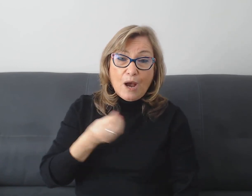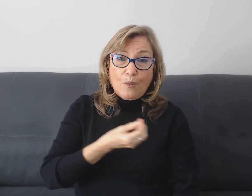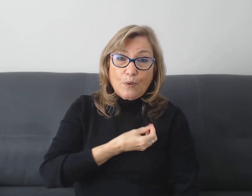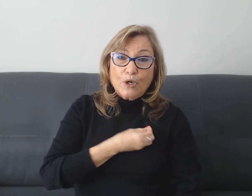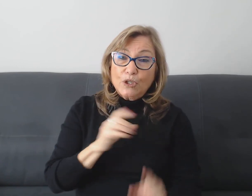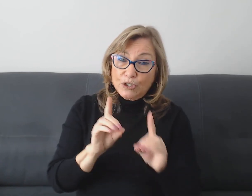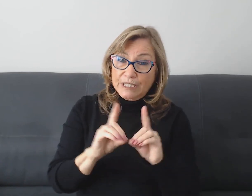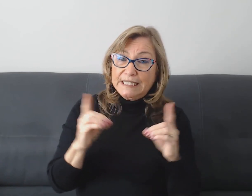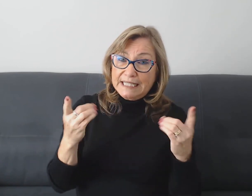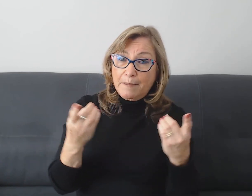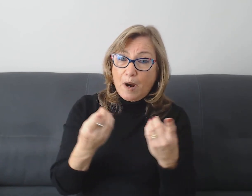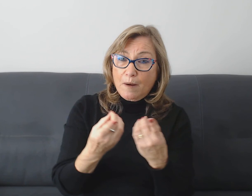Number